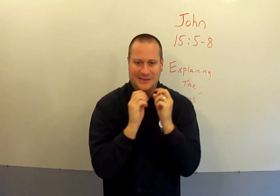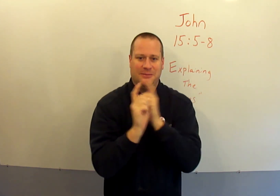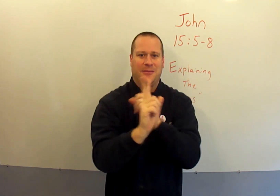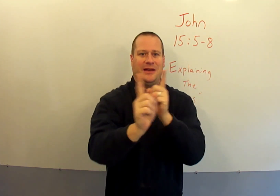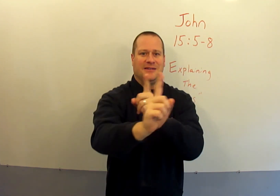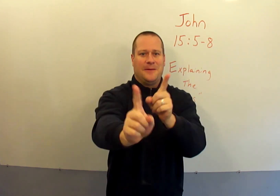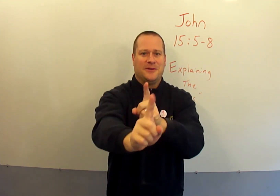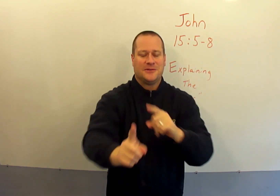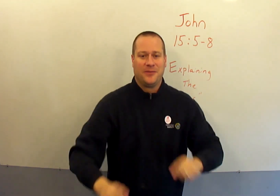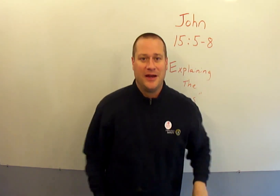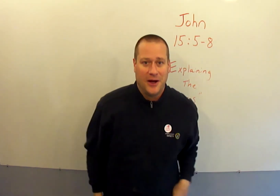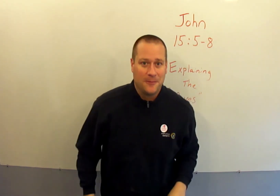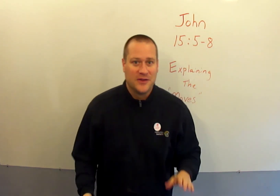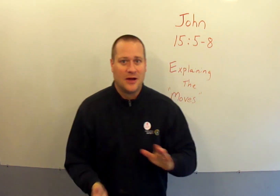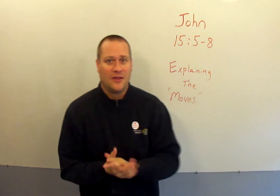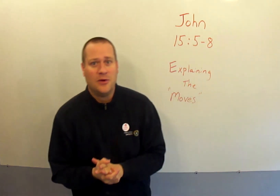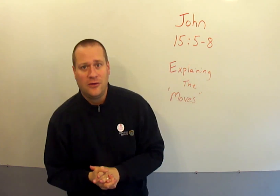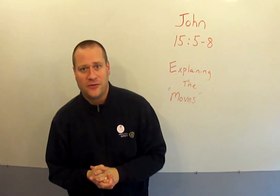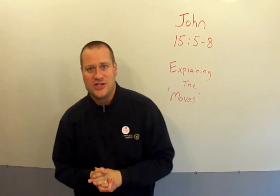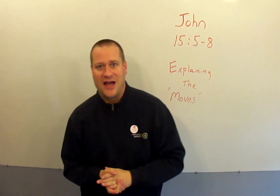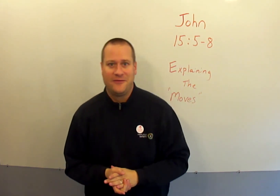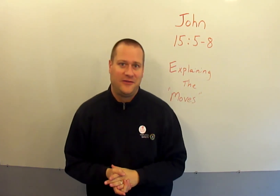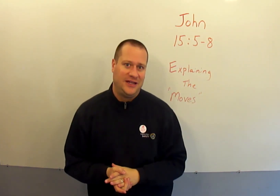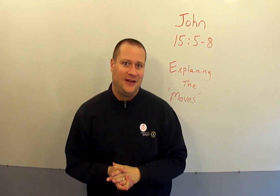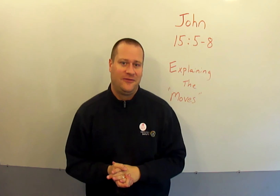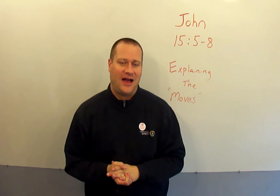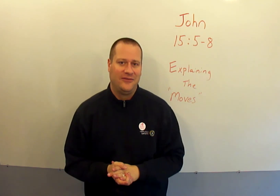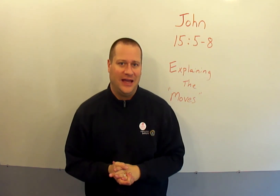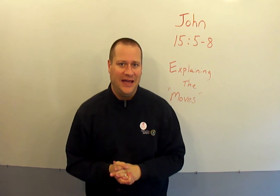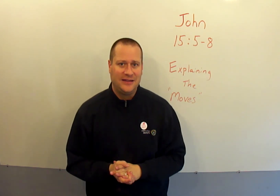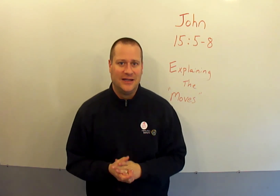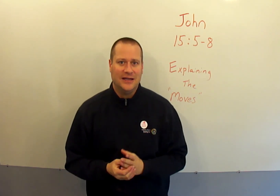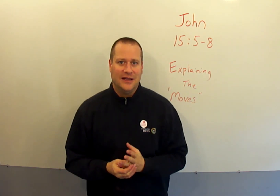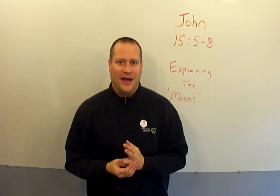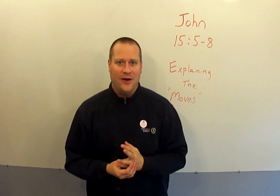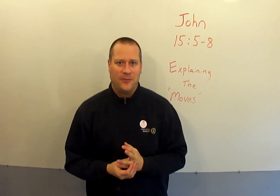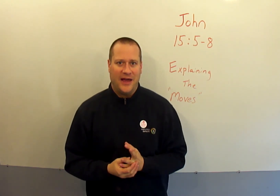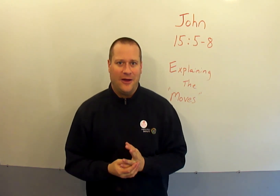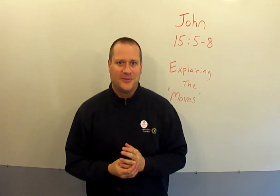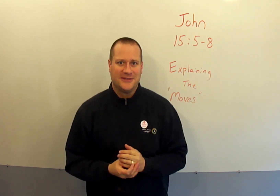be my disciples. There you go. There's all the moves for John 15, 5 to 8. I hope that helps.